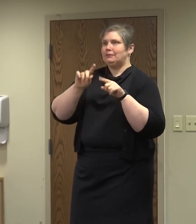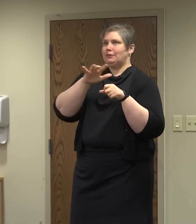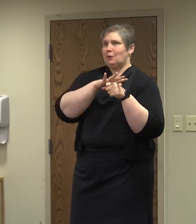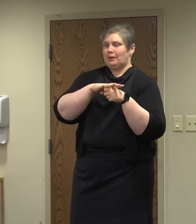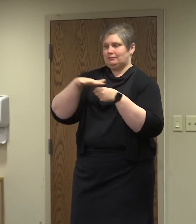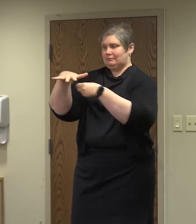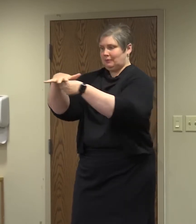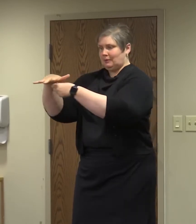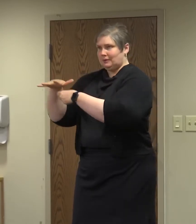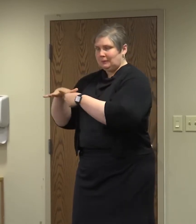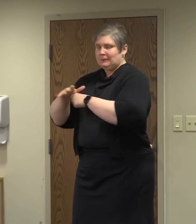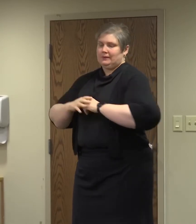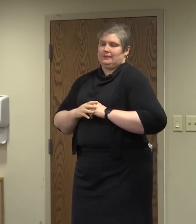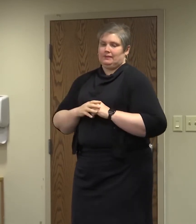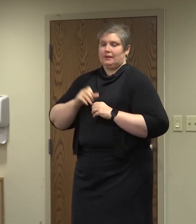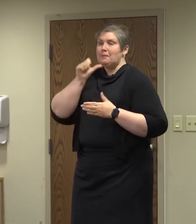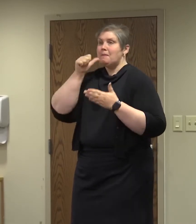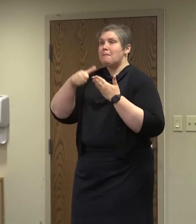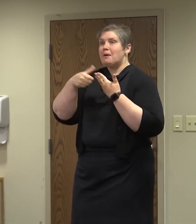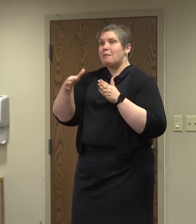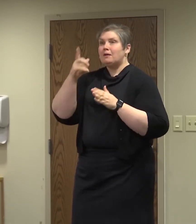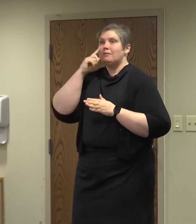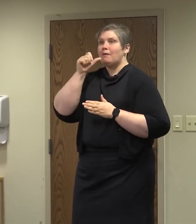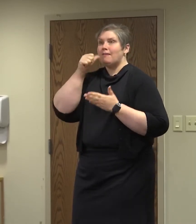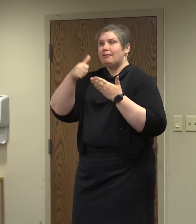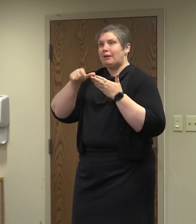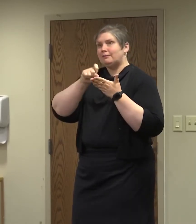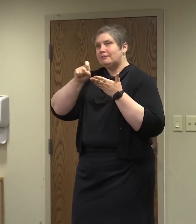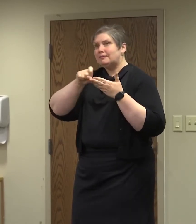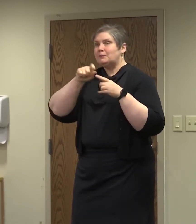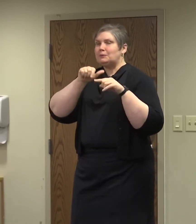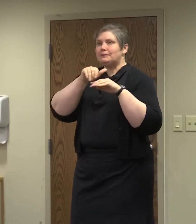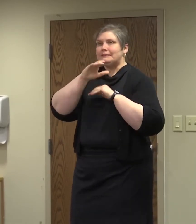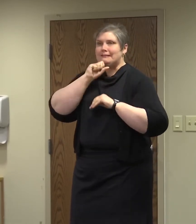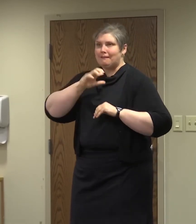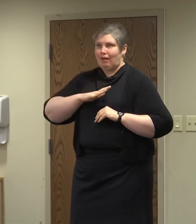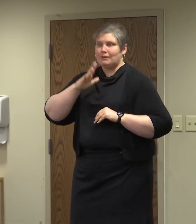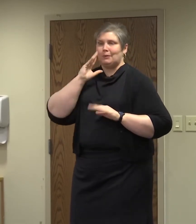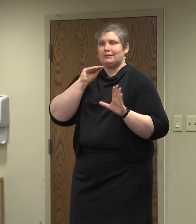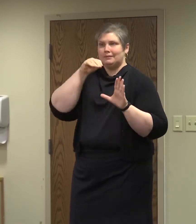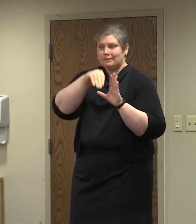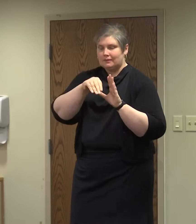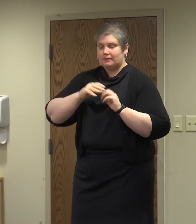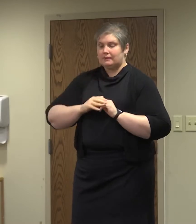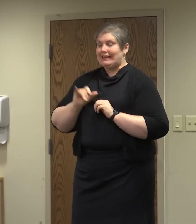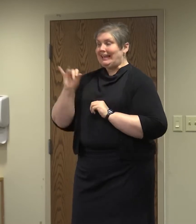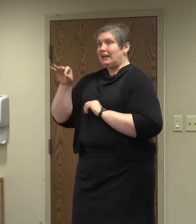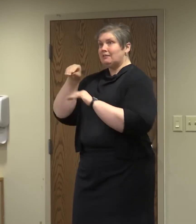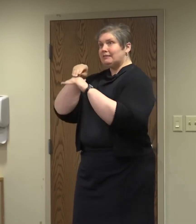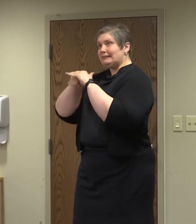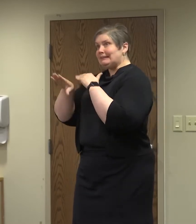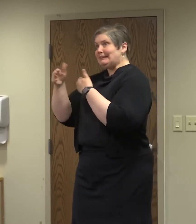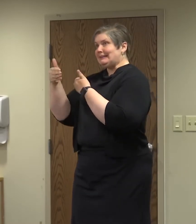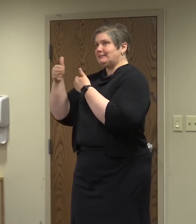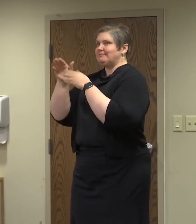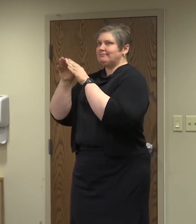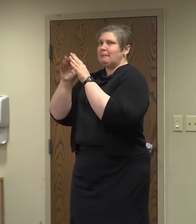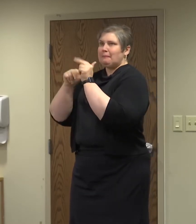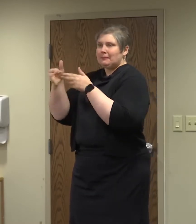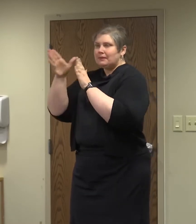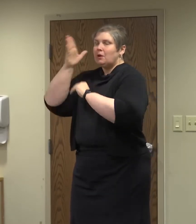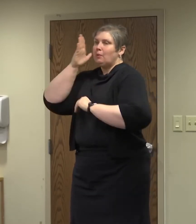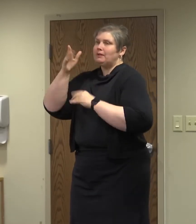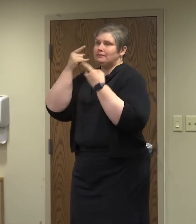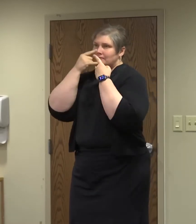and mailbox locations, and everything indoors will be requiring a face mask or face covering for all of the